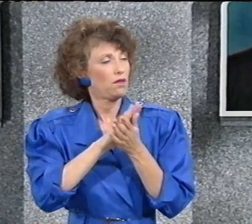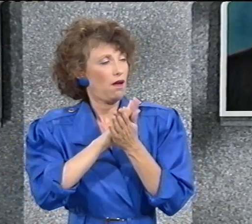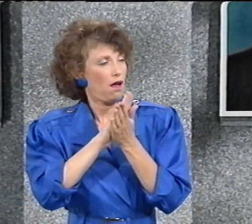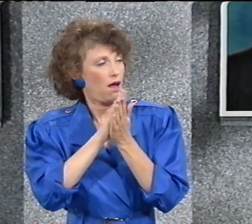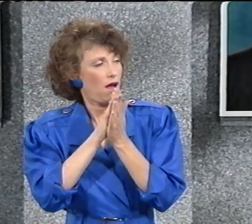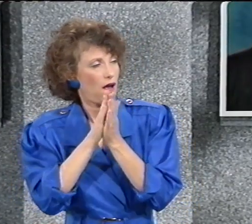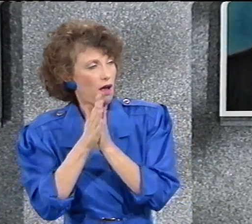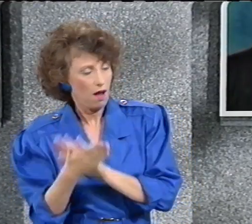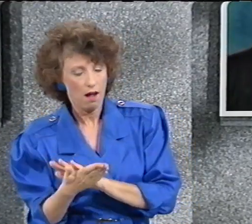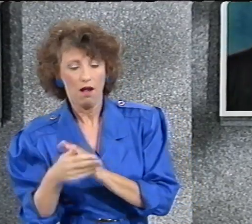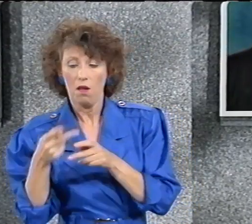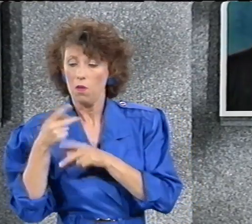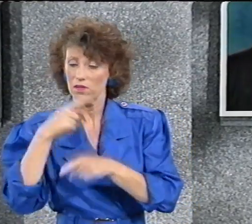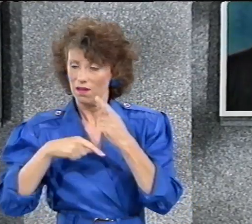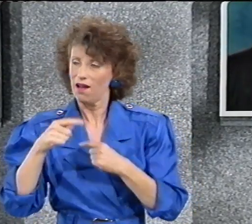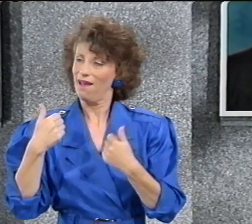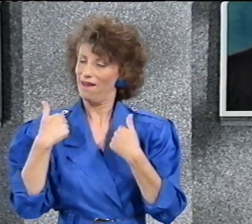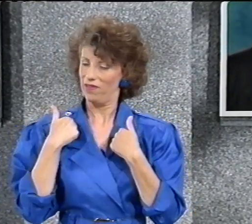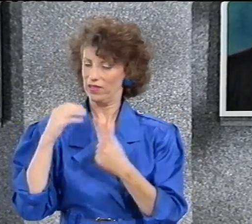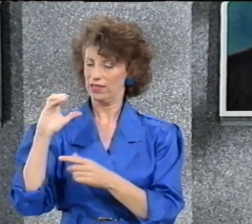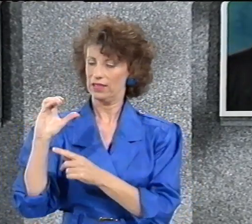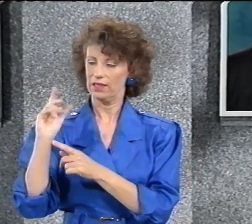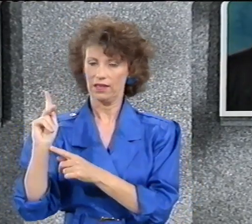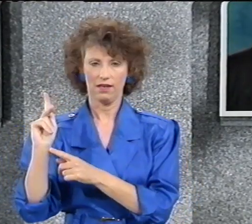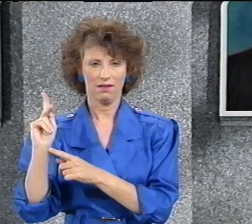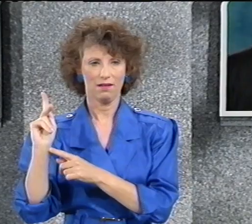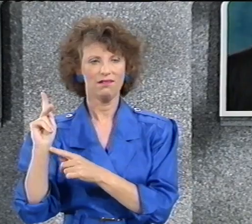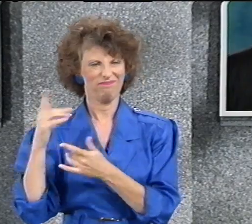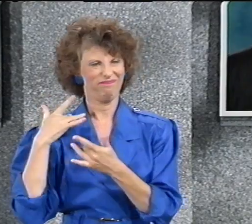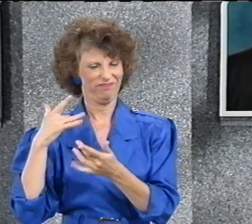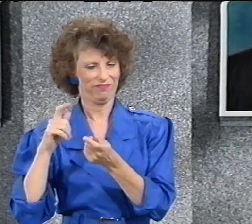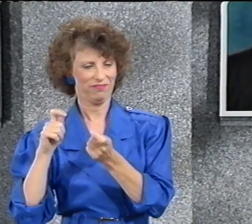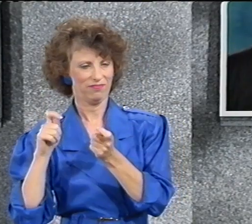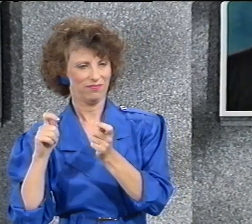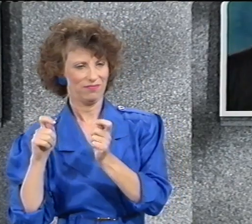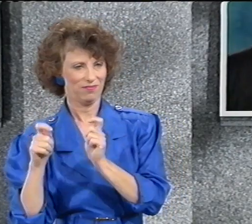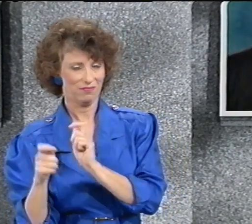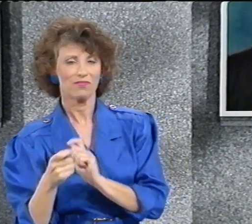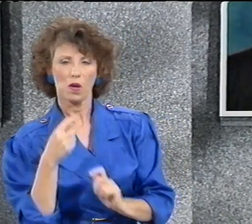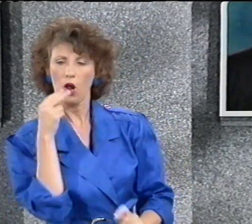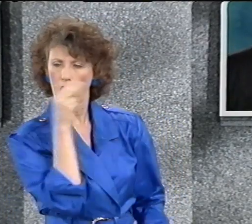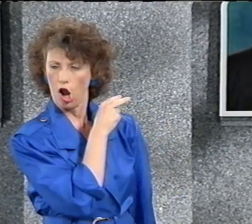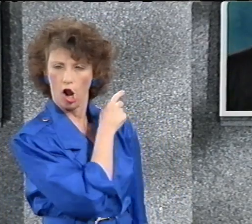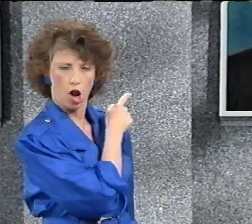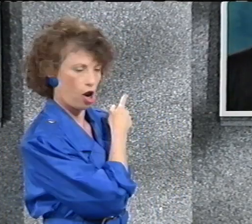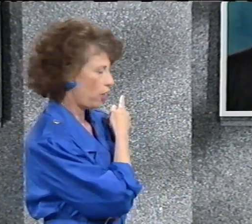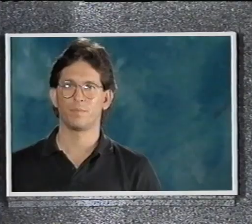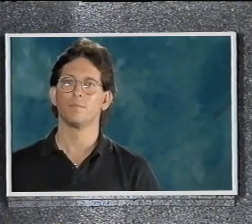Some loan signs come from words that have CK combinations in them. Here are some of